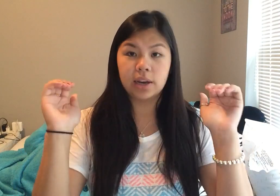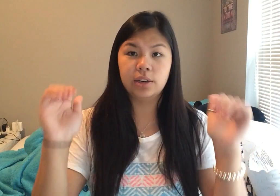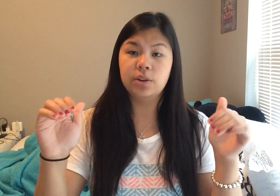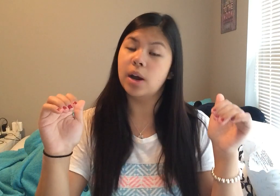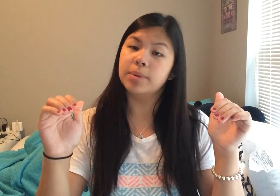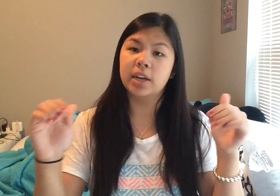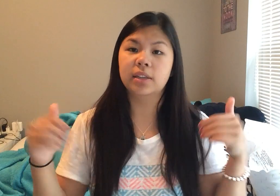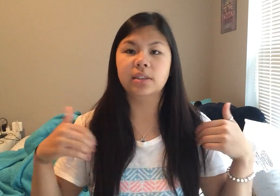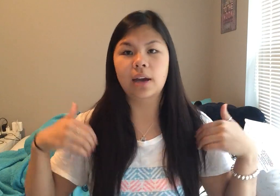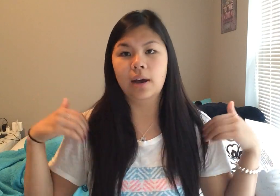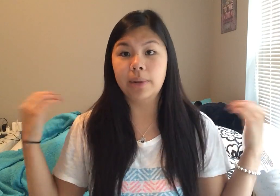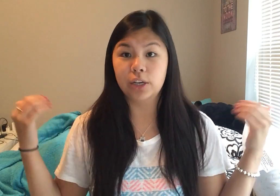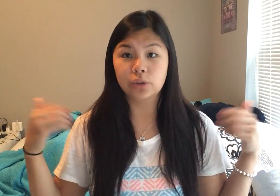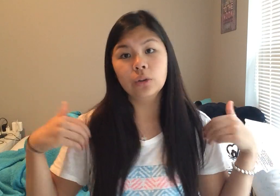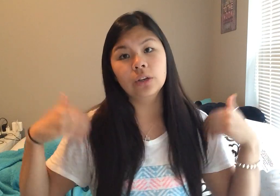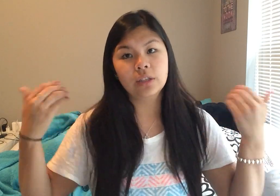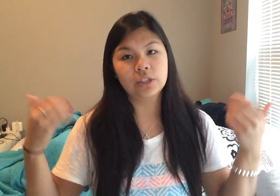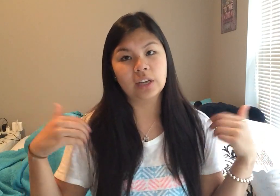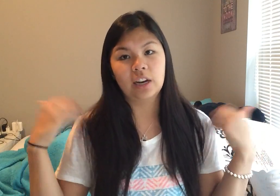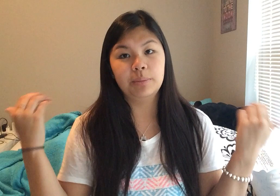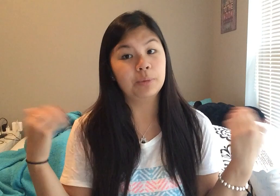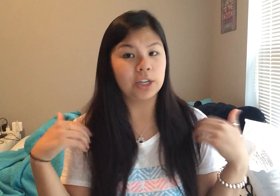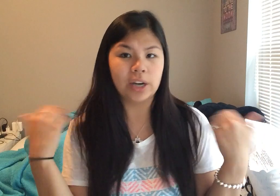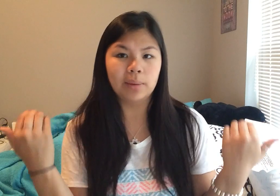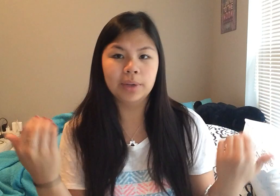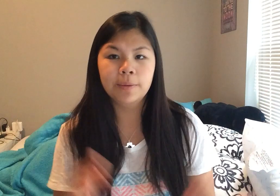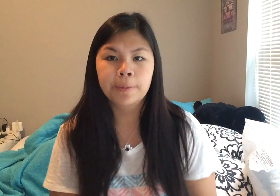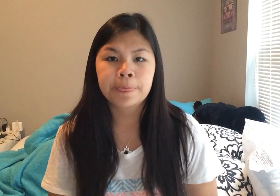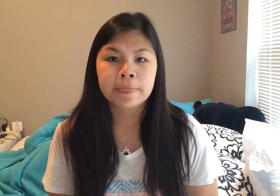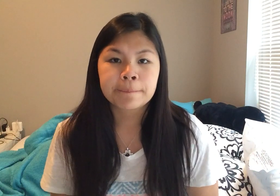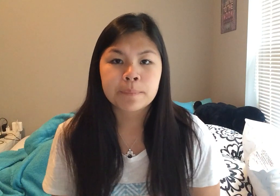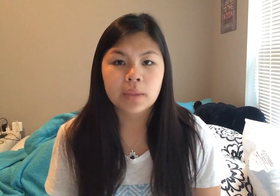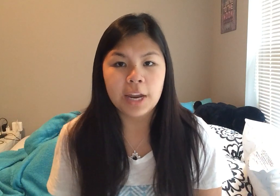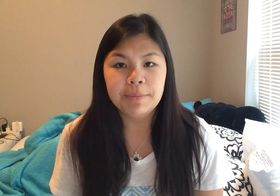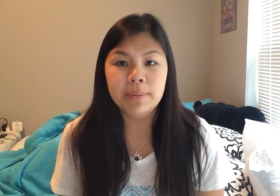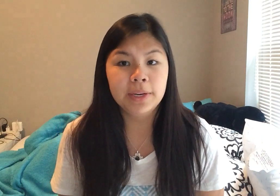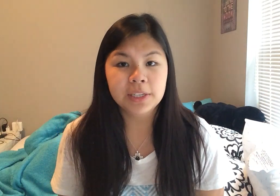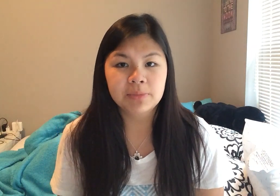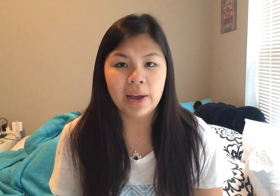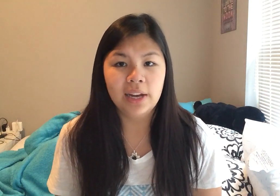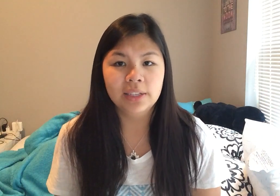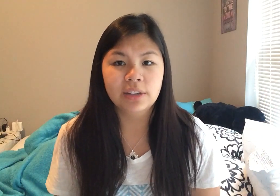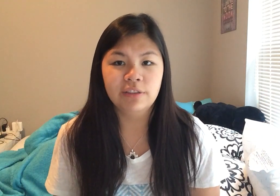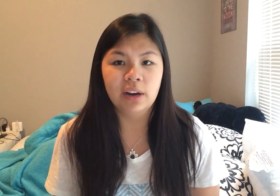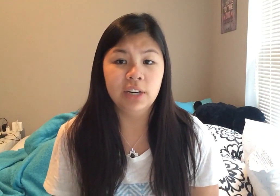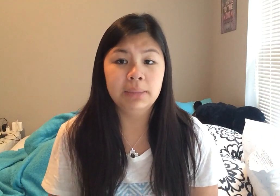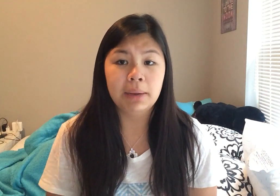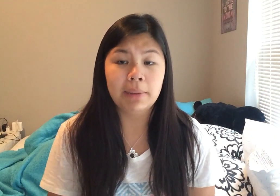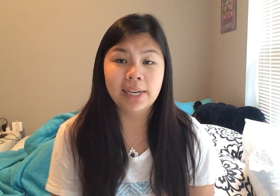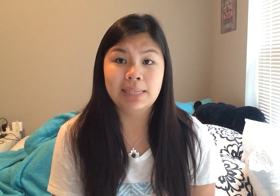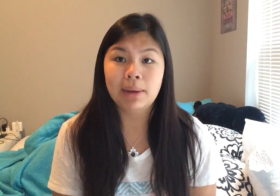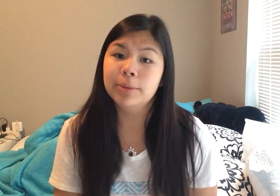two cupped hands by your shoulders and just kind of brush up. And baby, your smiles forever in my mind and